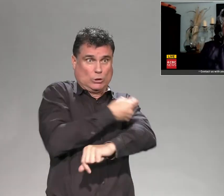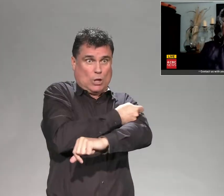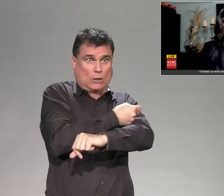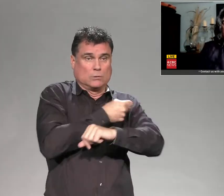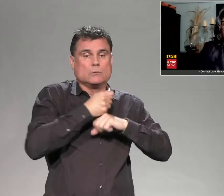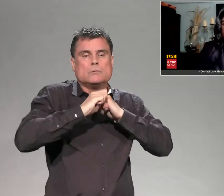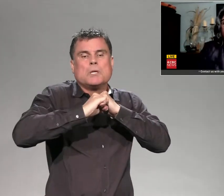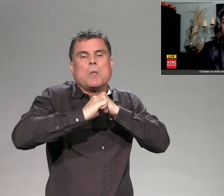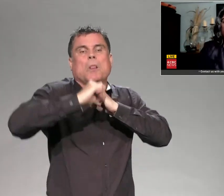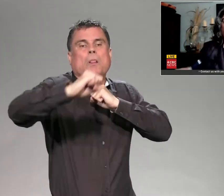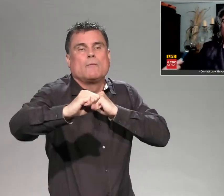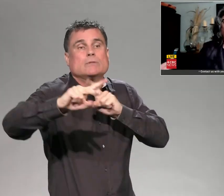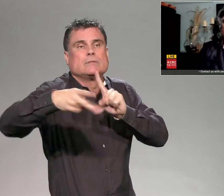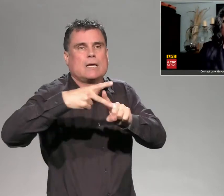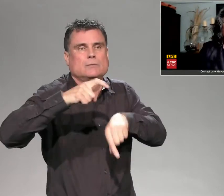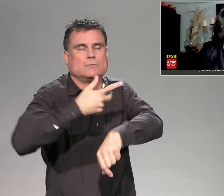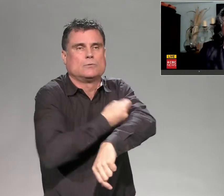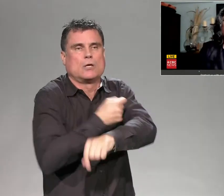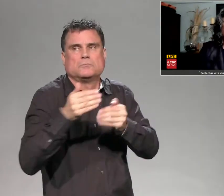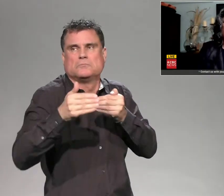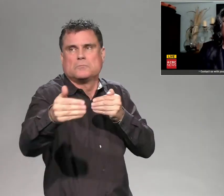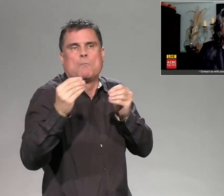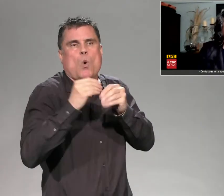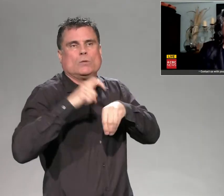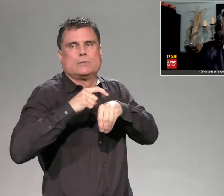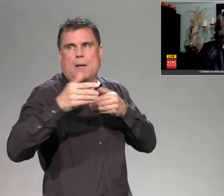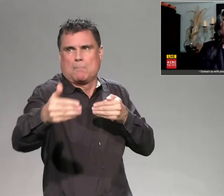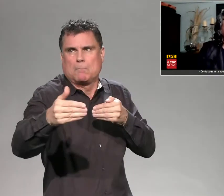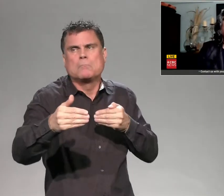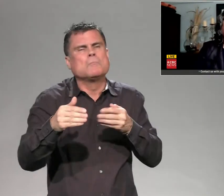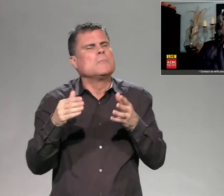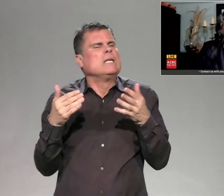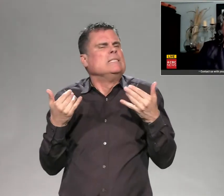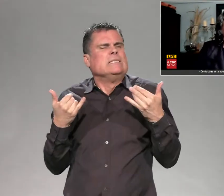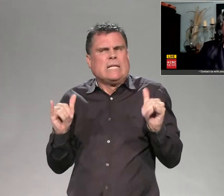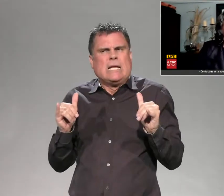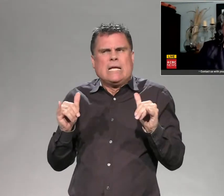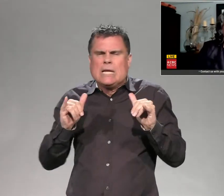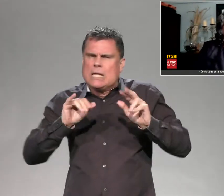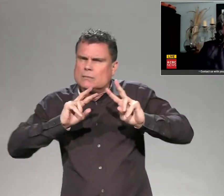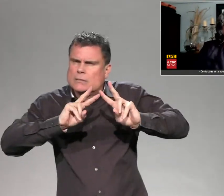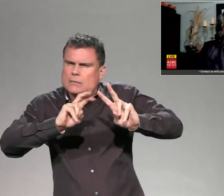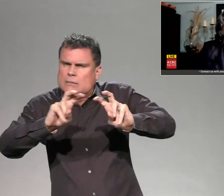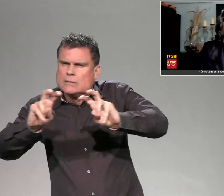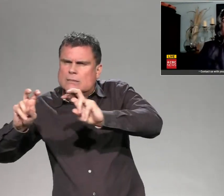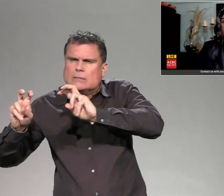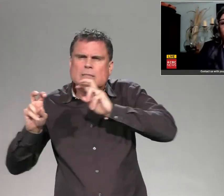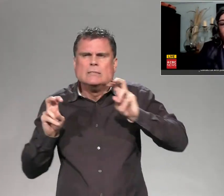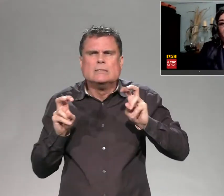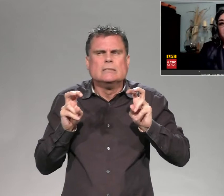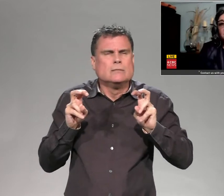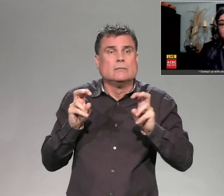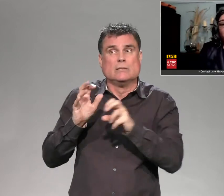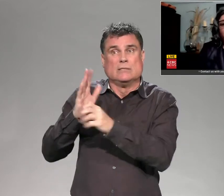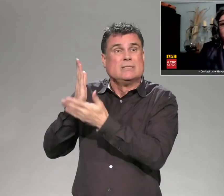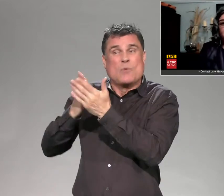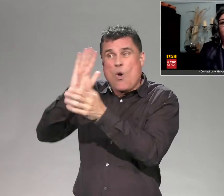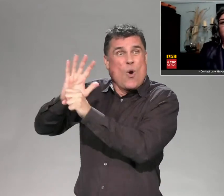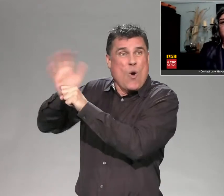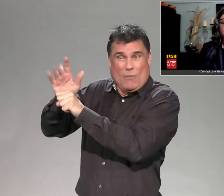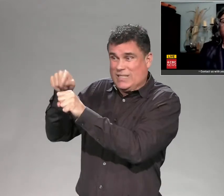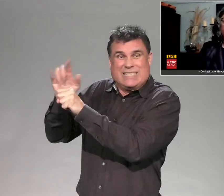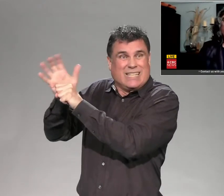or not some of the variants that are in circulation are still going to be impacted by